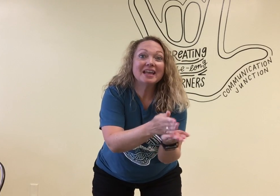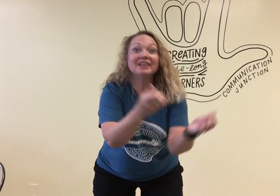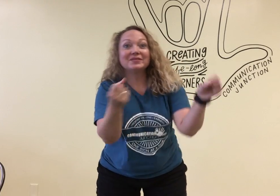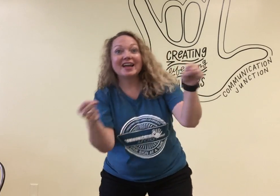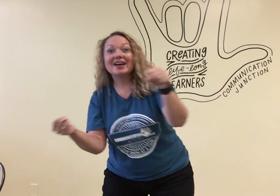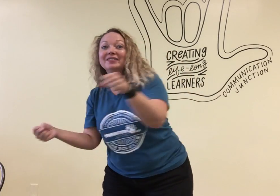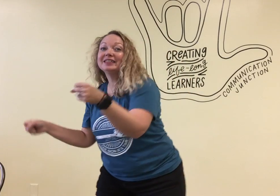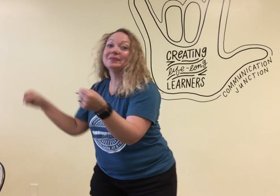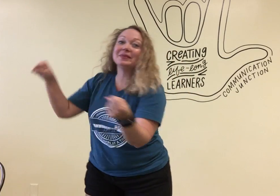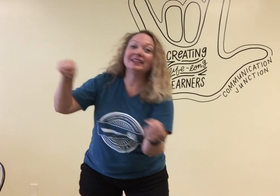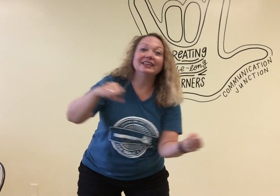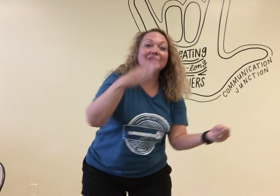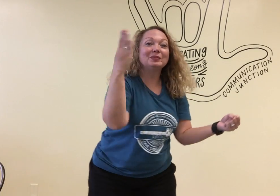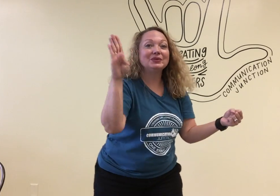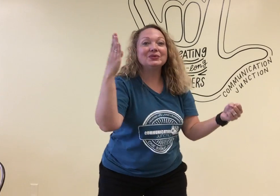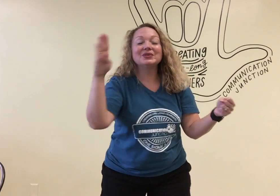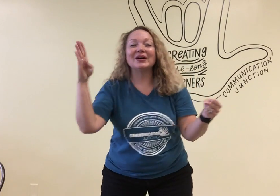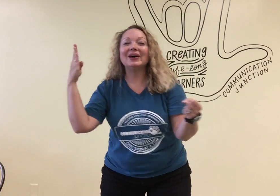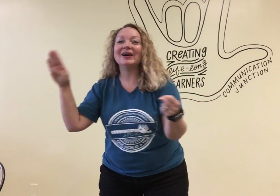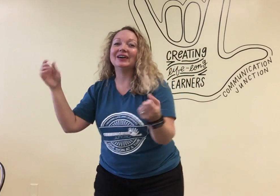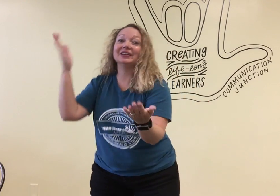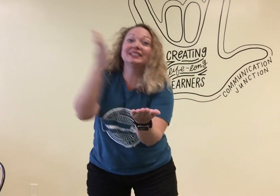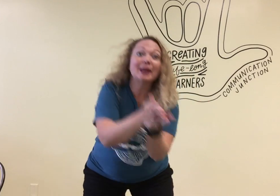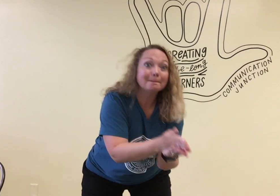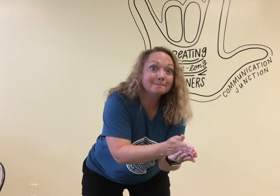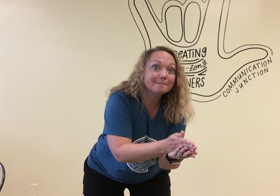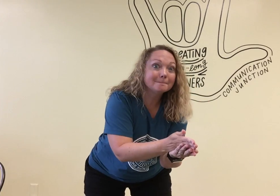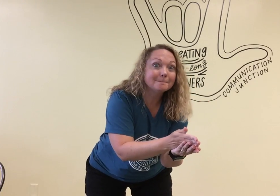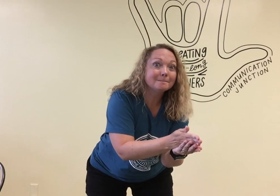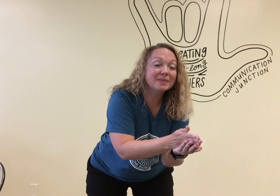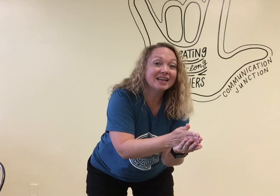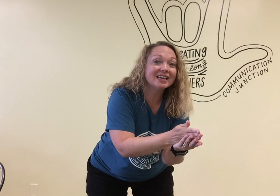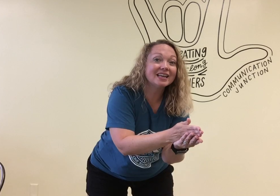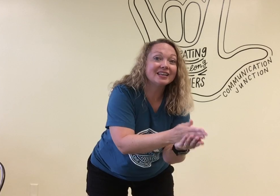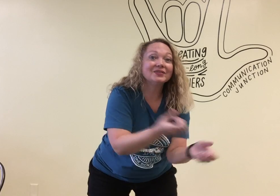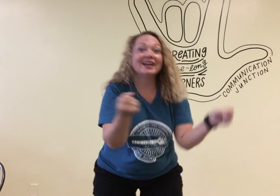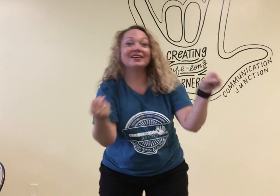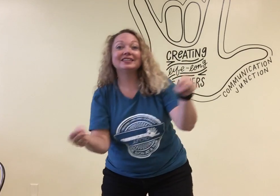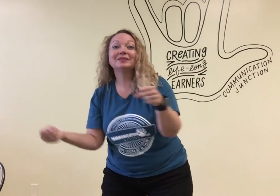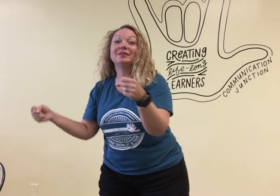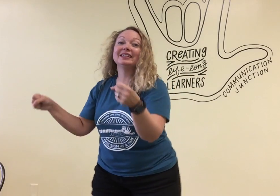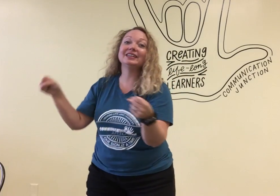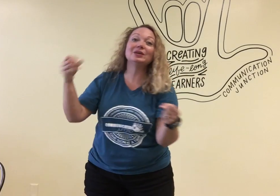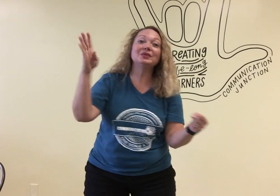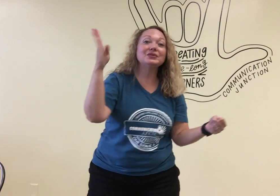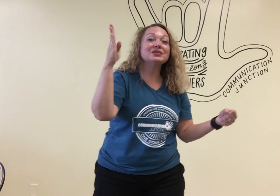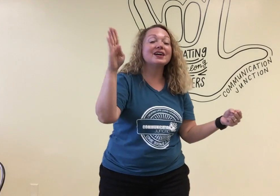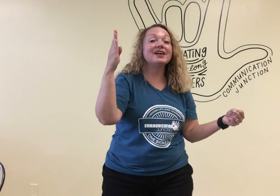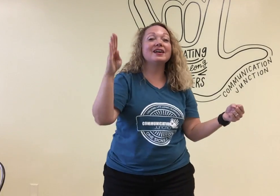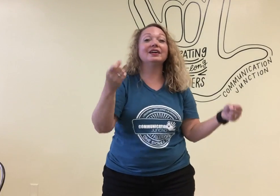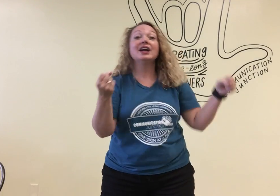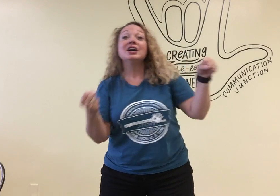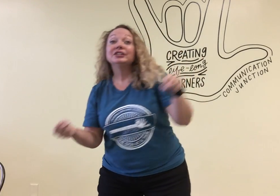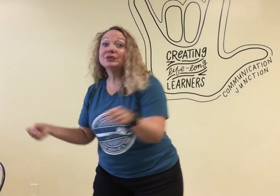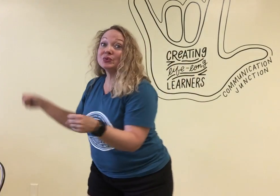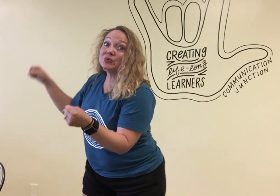Spin around in my little blue car. Stop. Spin around in my little blue car.